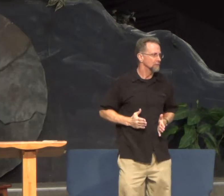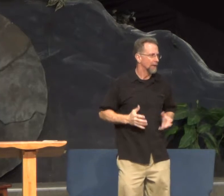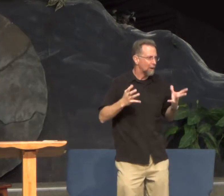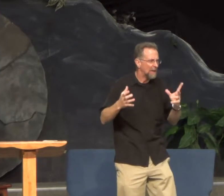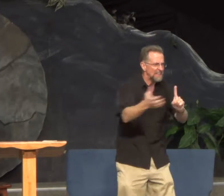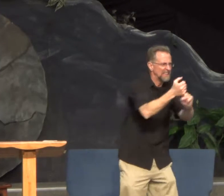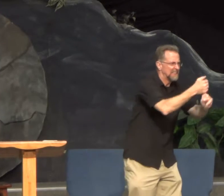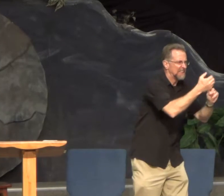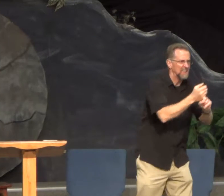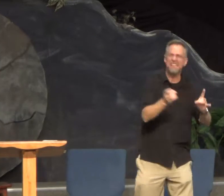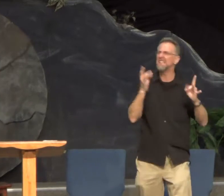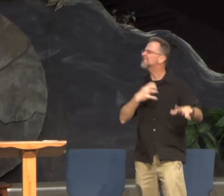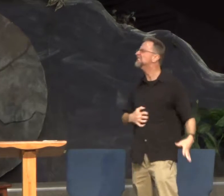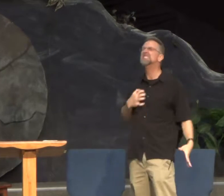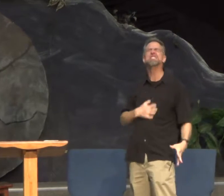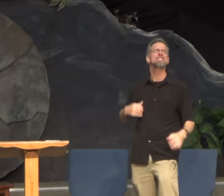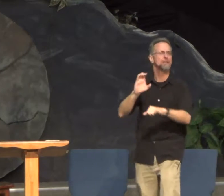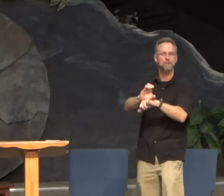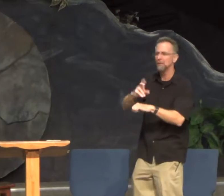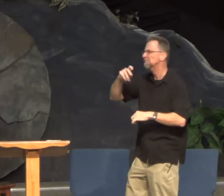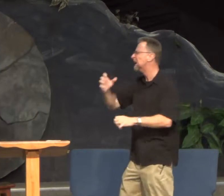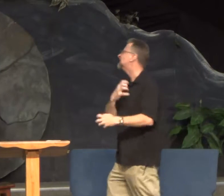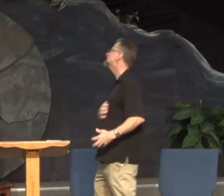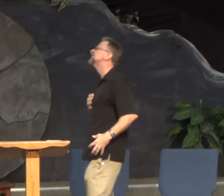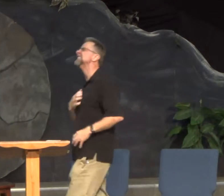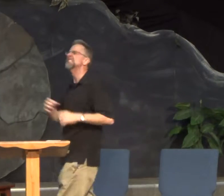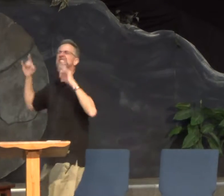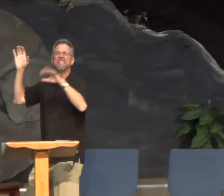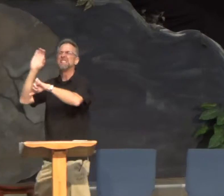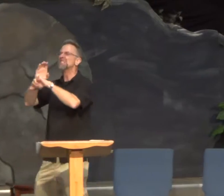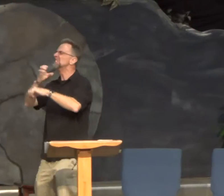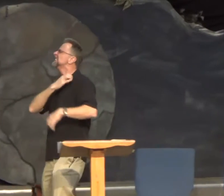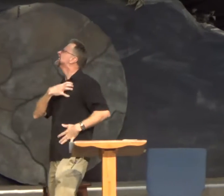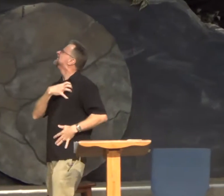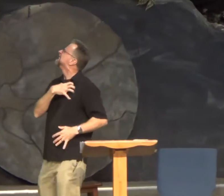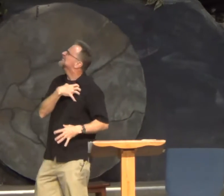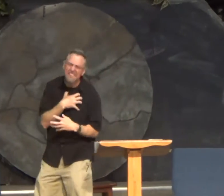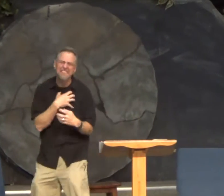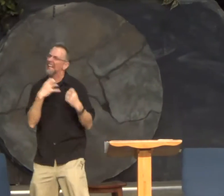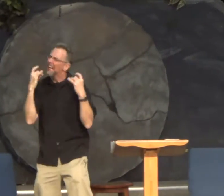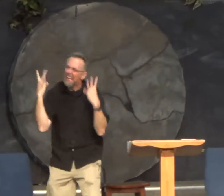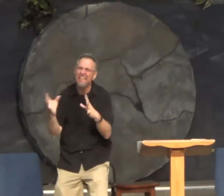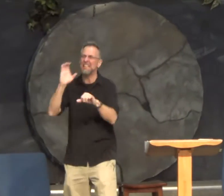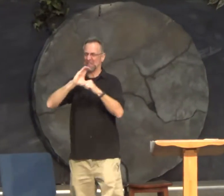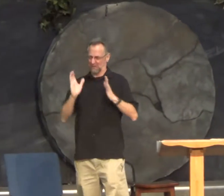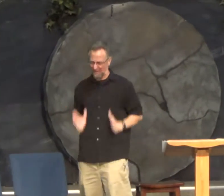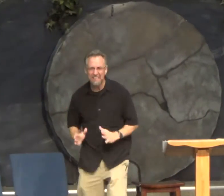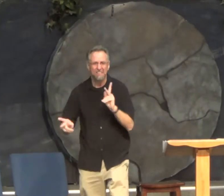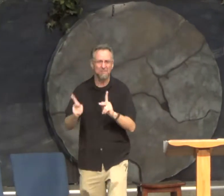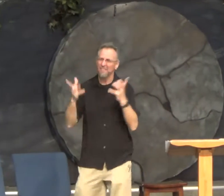The Christians, they wanted to take them, they were persecuted. Paul was there, he hated the church. He hated